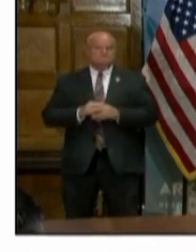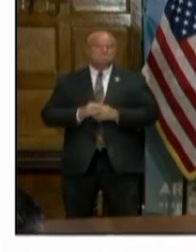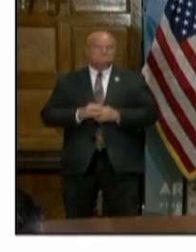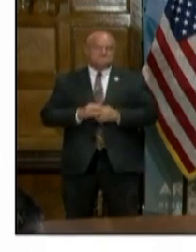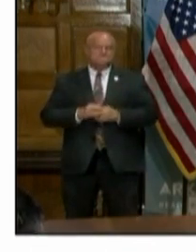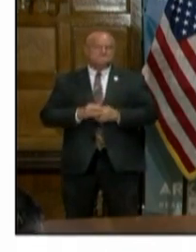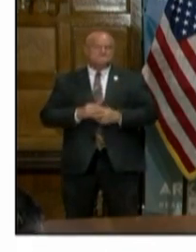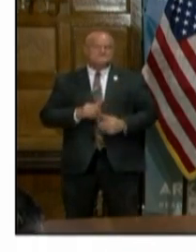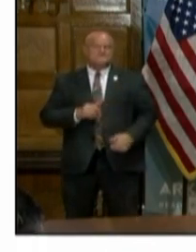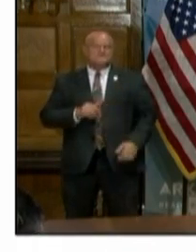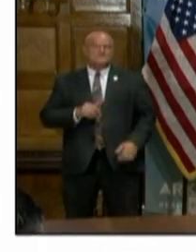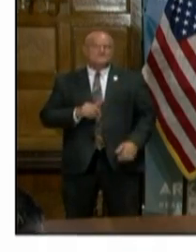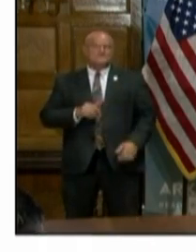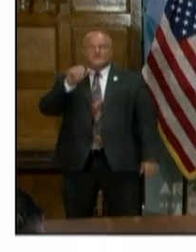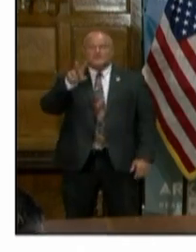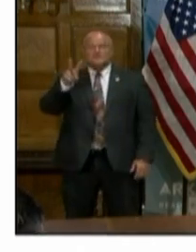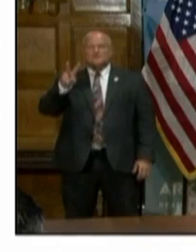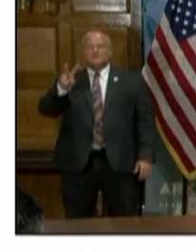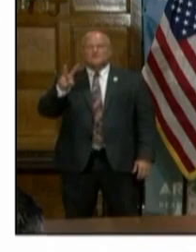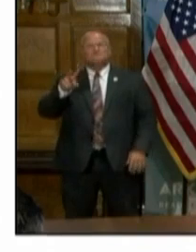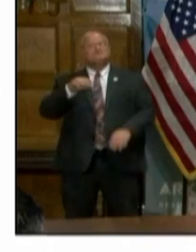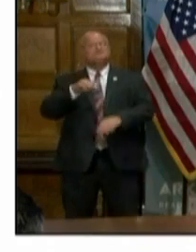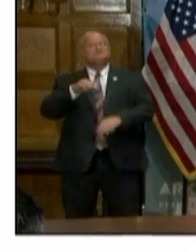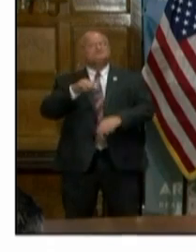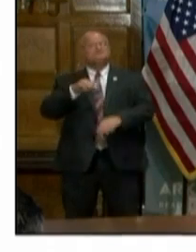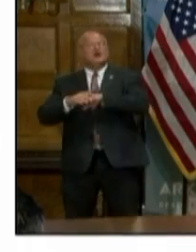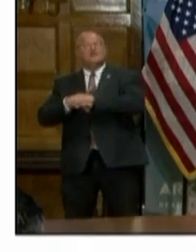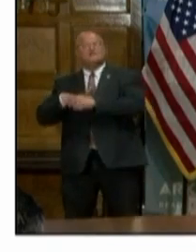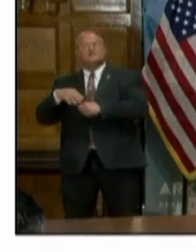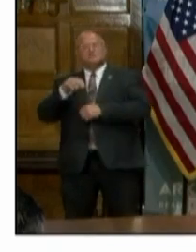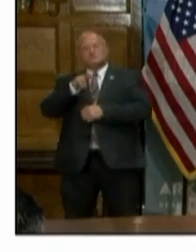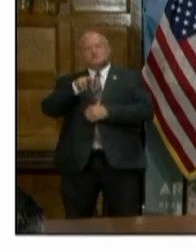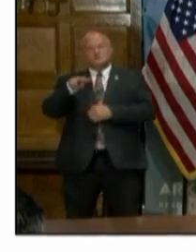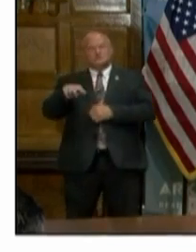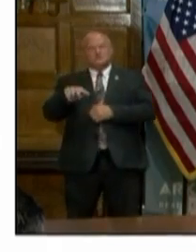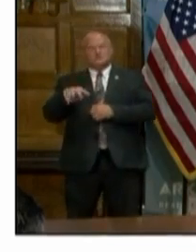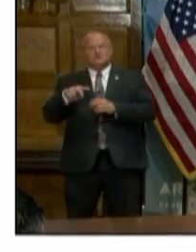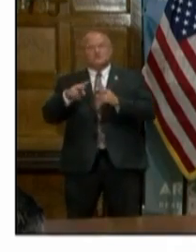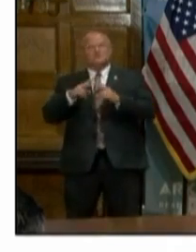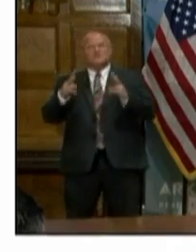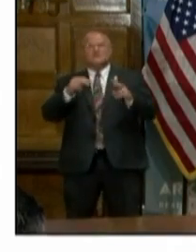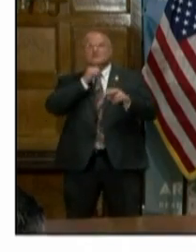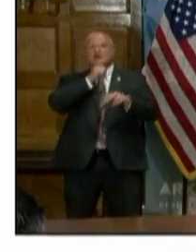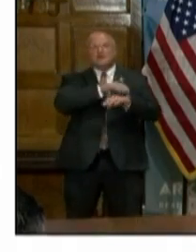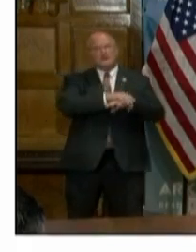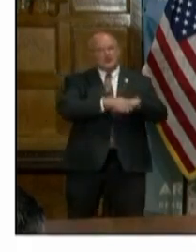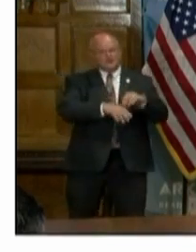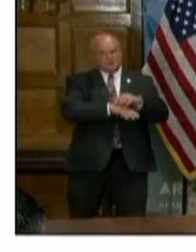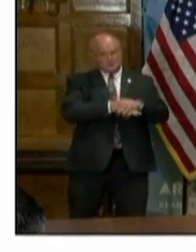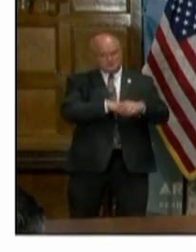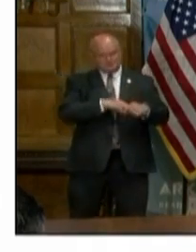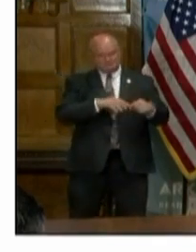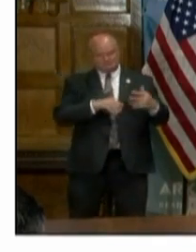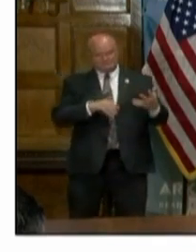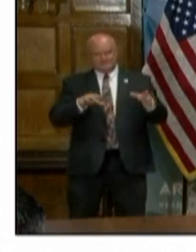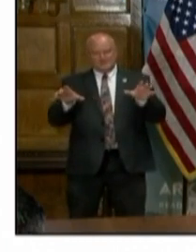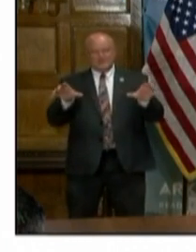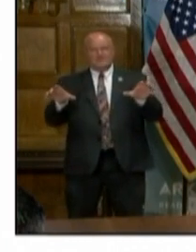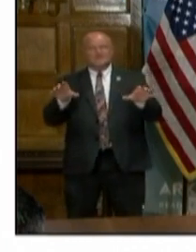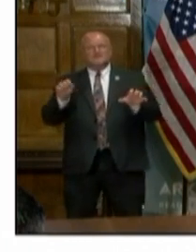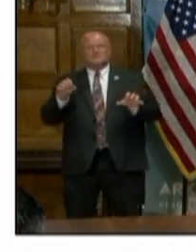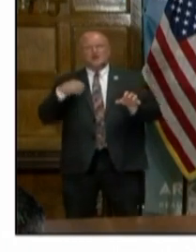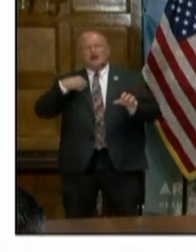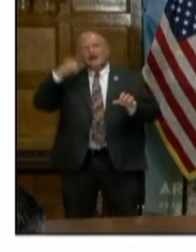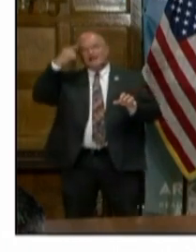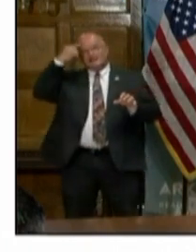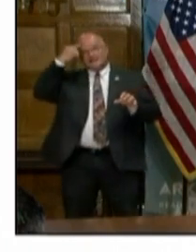You know, 32% very comfortable, 22% very uncomfortable. And, you